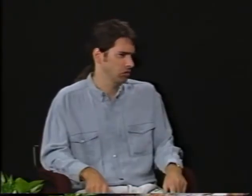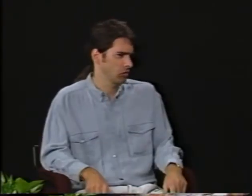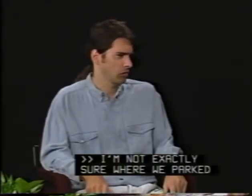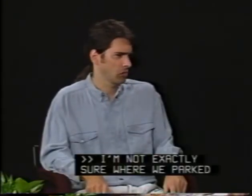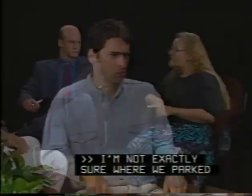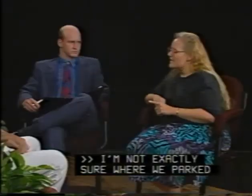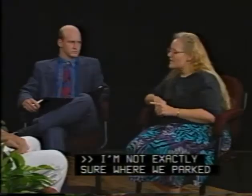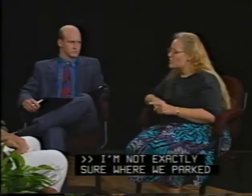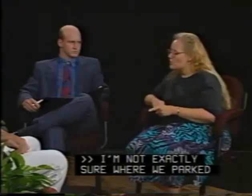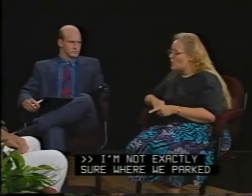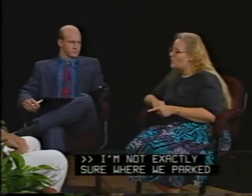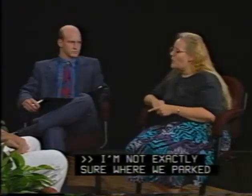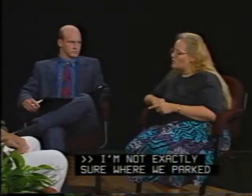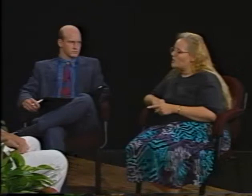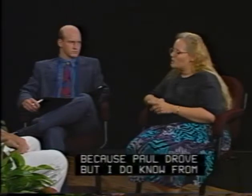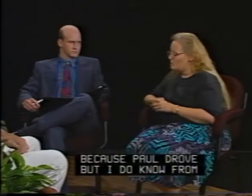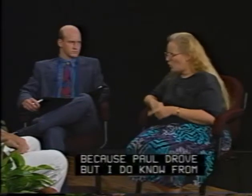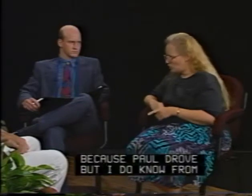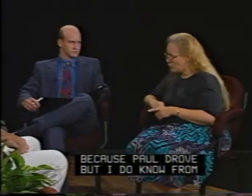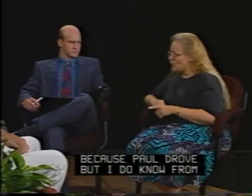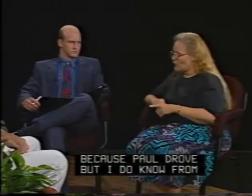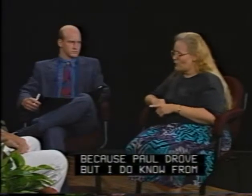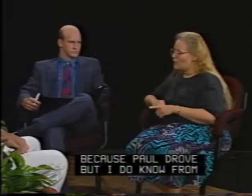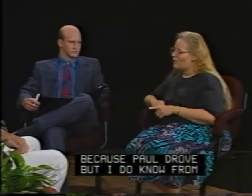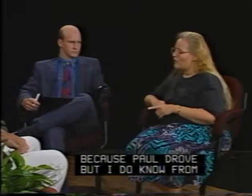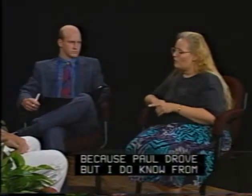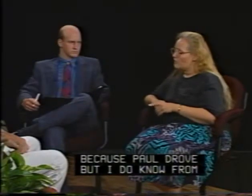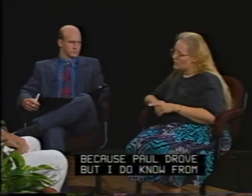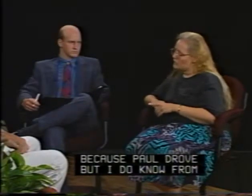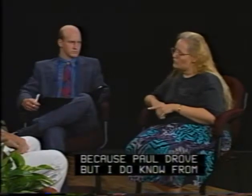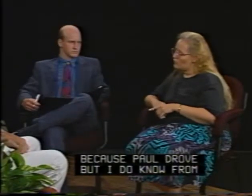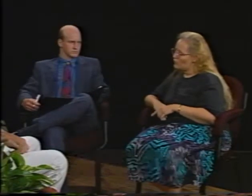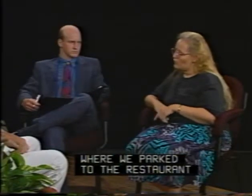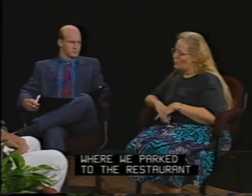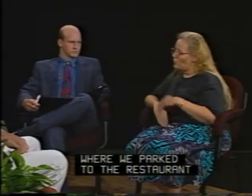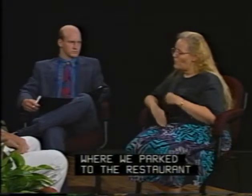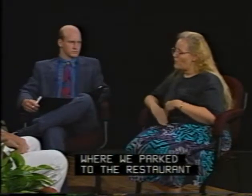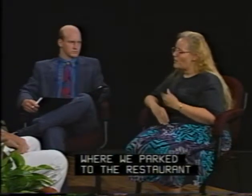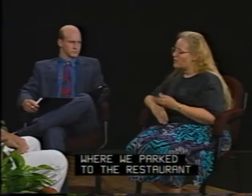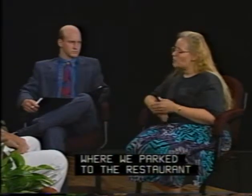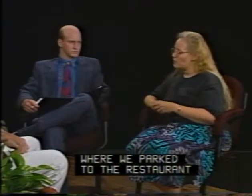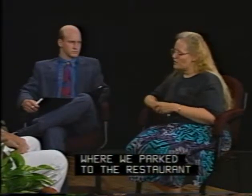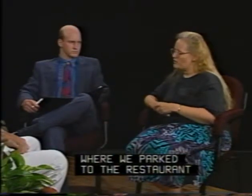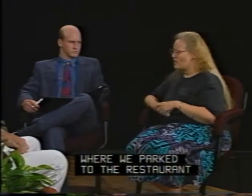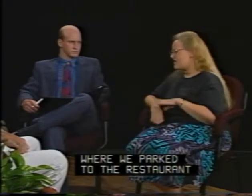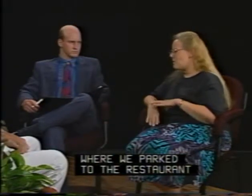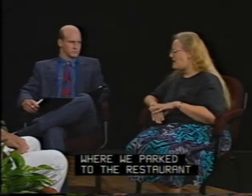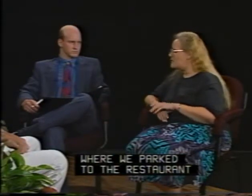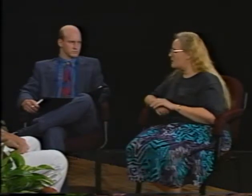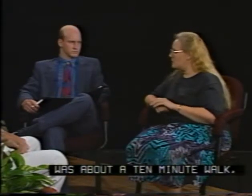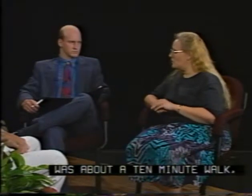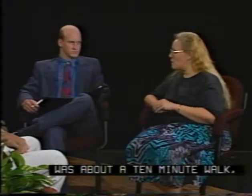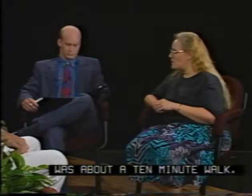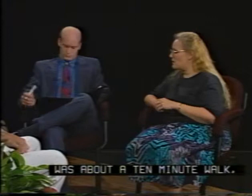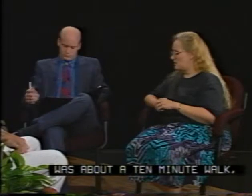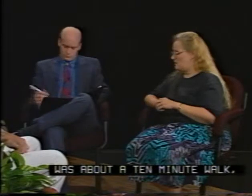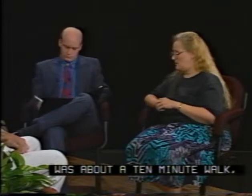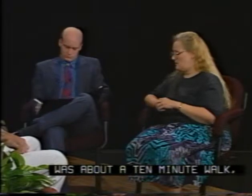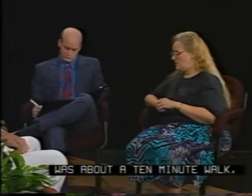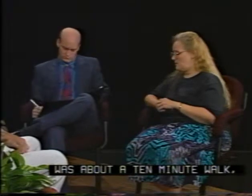I'm not exactly sure where we parked because Paul drove, but I do know from where we parked to the restaurant was about a 10-minute walk.